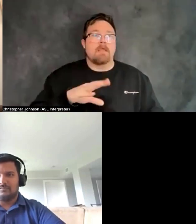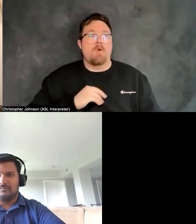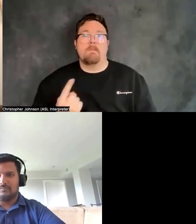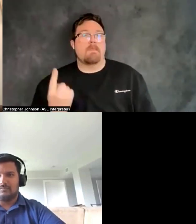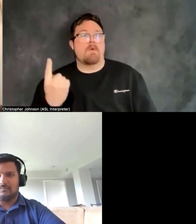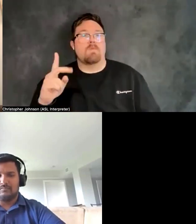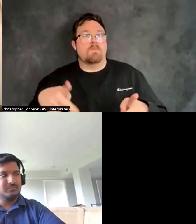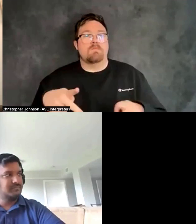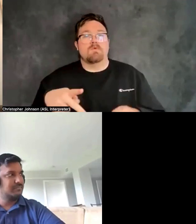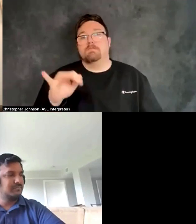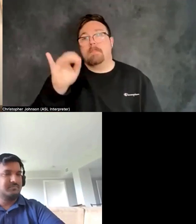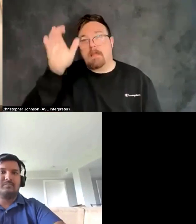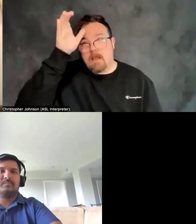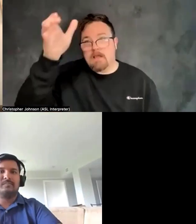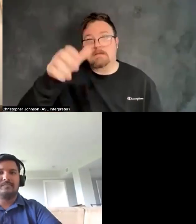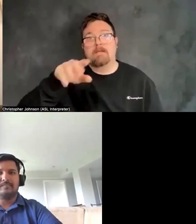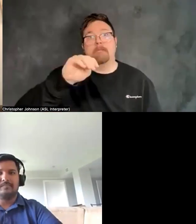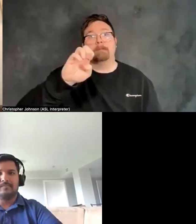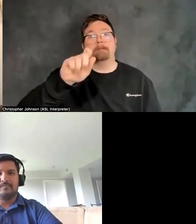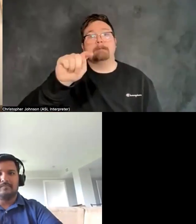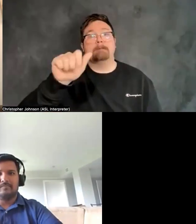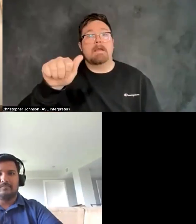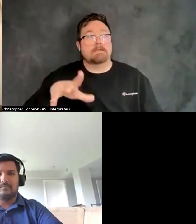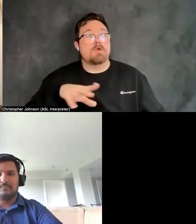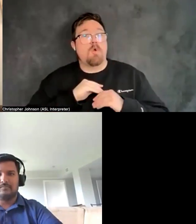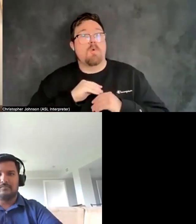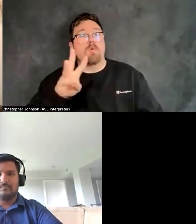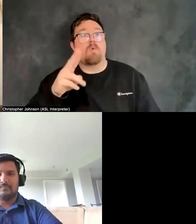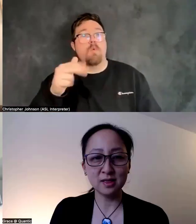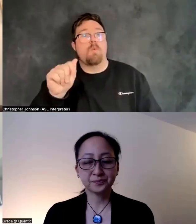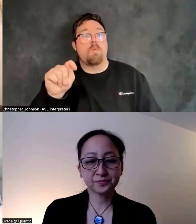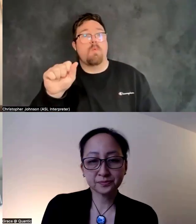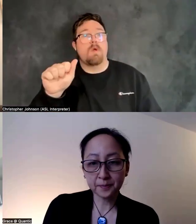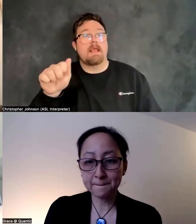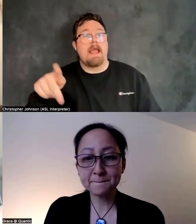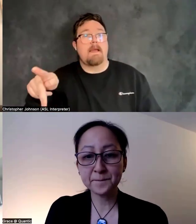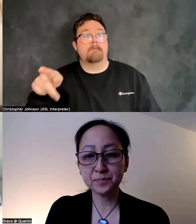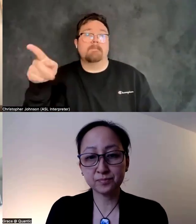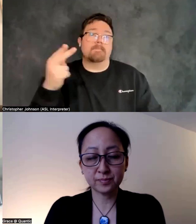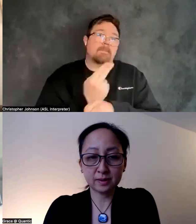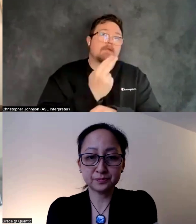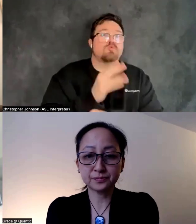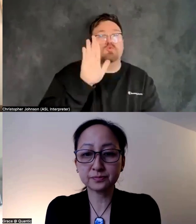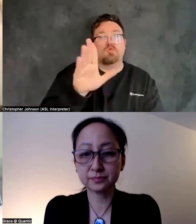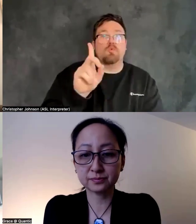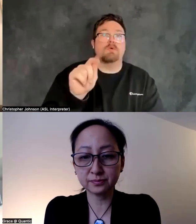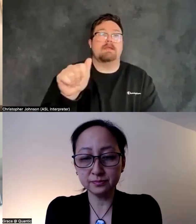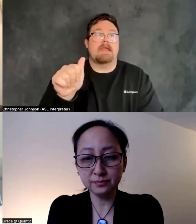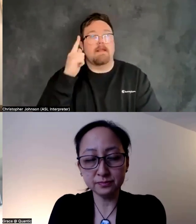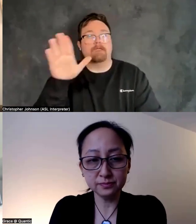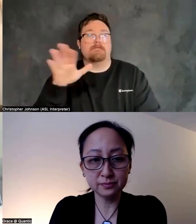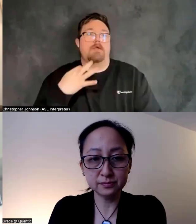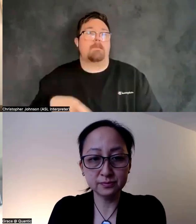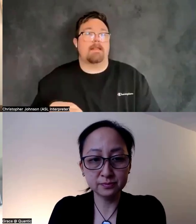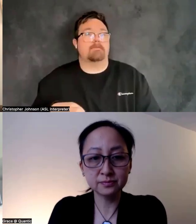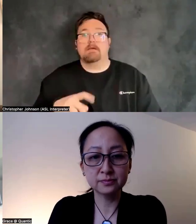so Meta will be harvesting all of your data for their own benefit. In the OpenChat case, there is no controlling